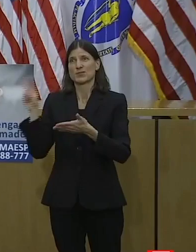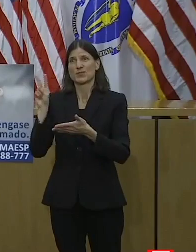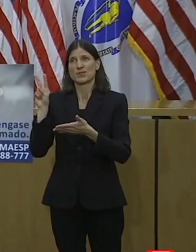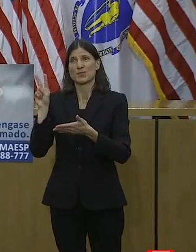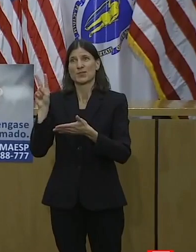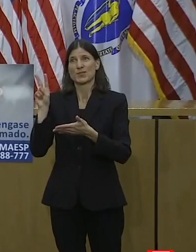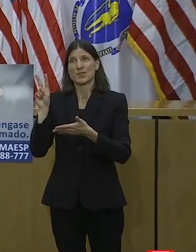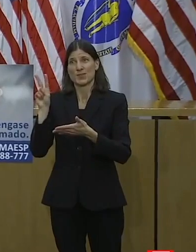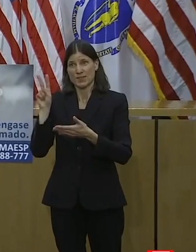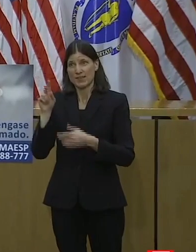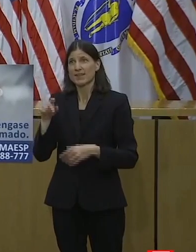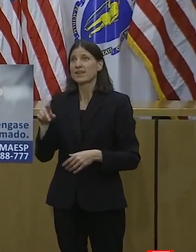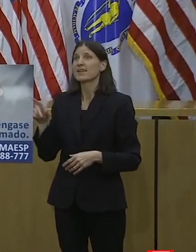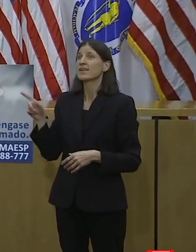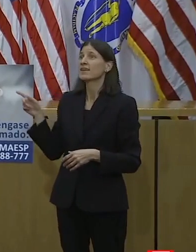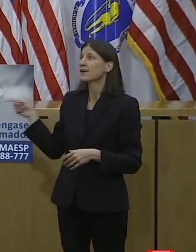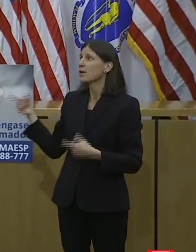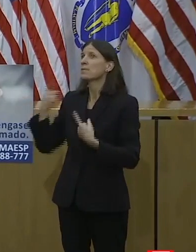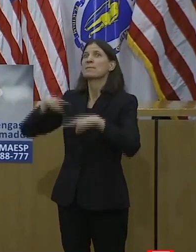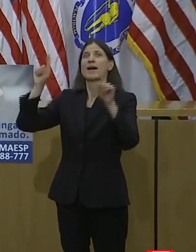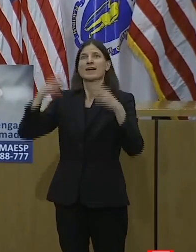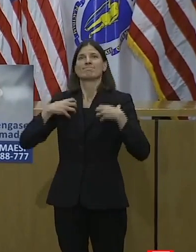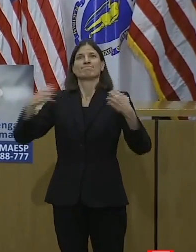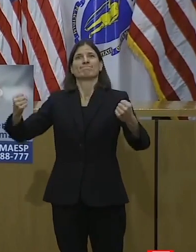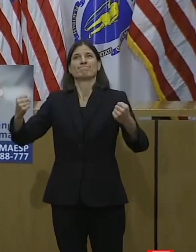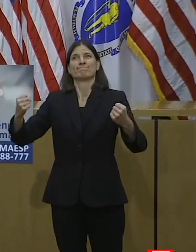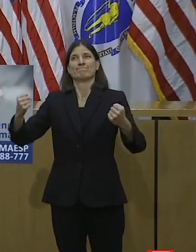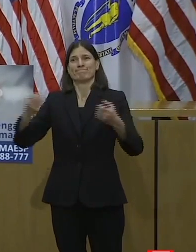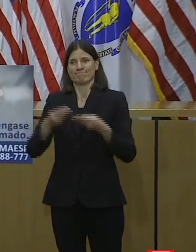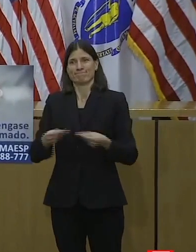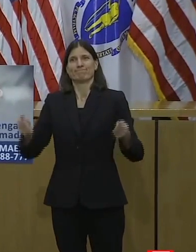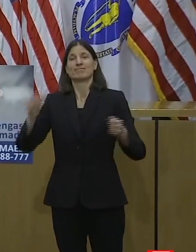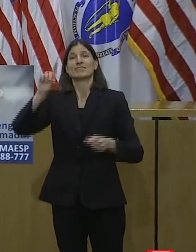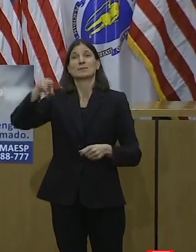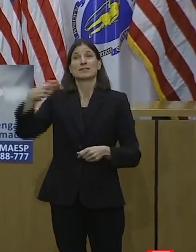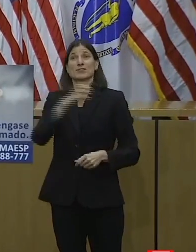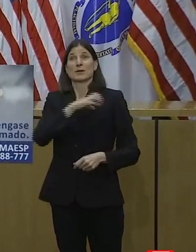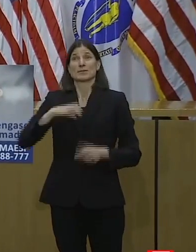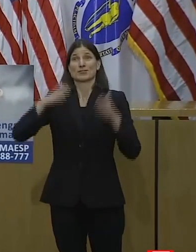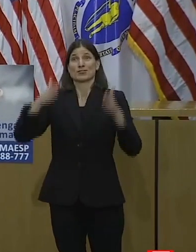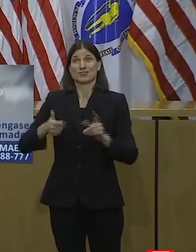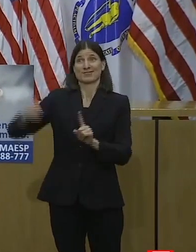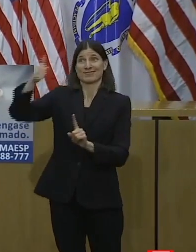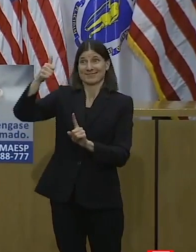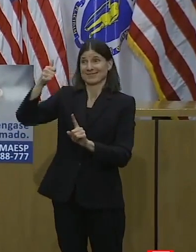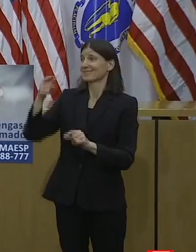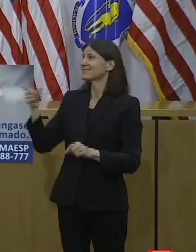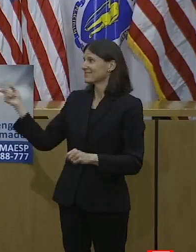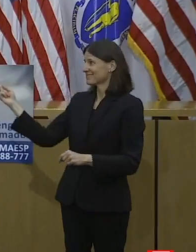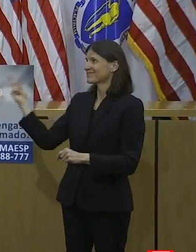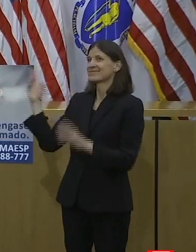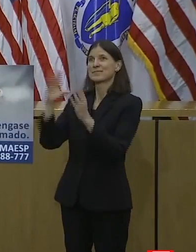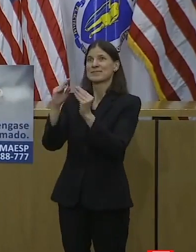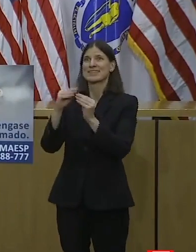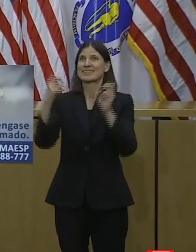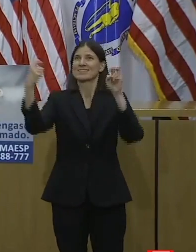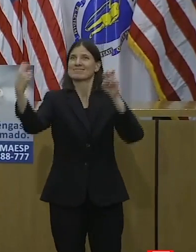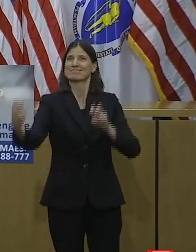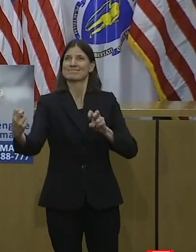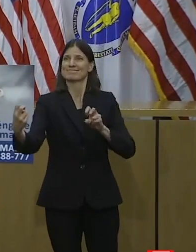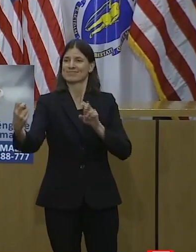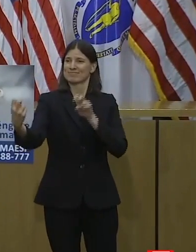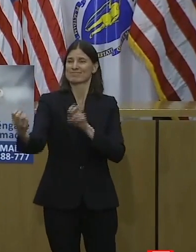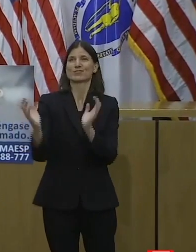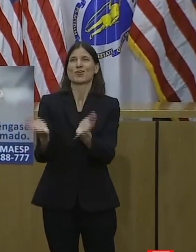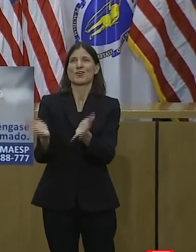discussion at this point of maybe doing something online in other states with a pilot. Yeah. But the fact that they still have to go to stores while a lot of other folks order